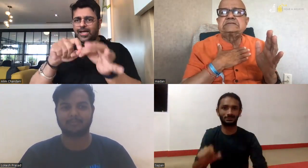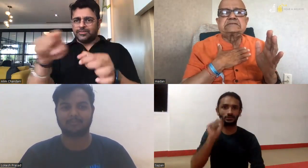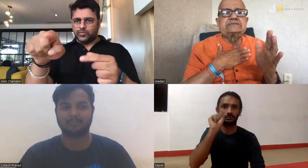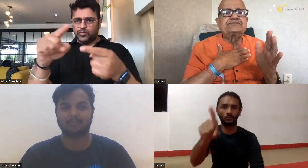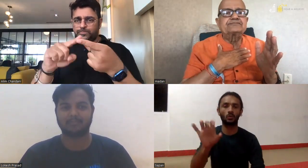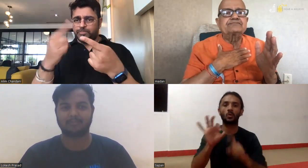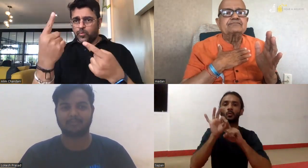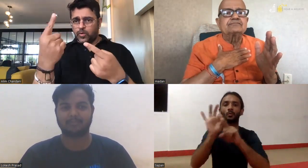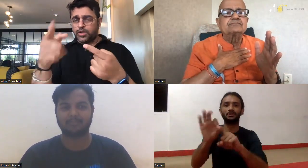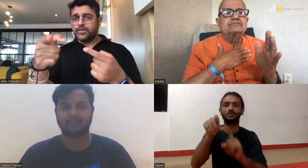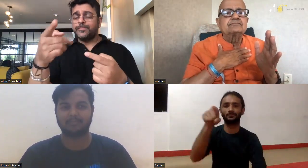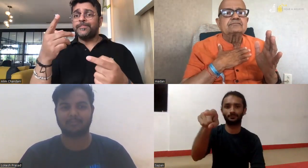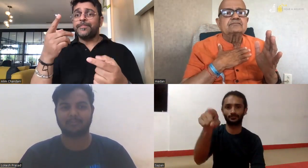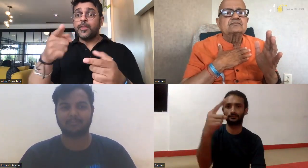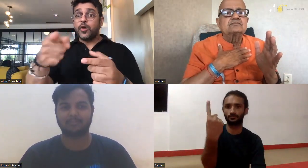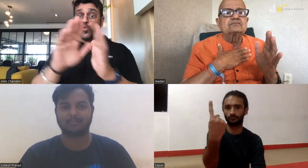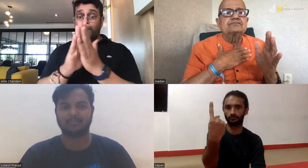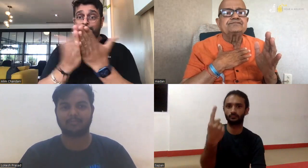Yeah, much better.